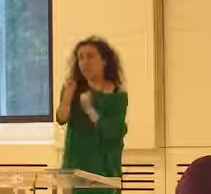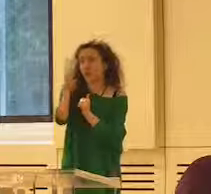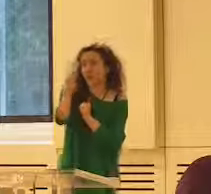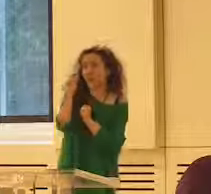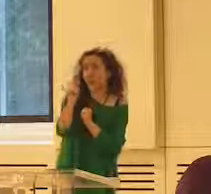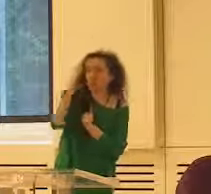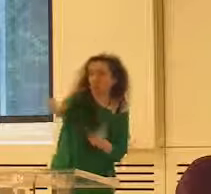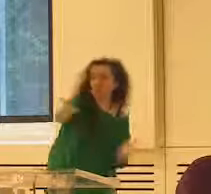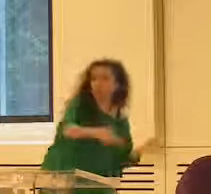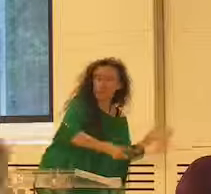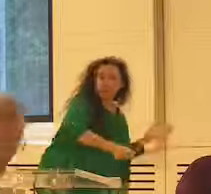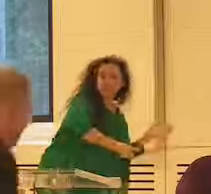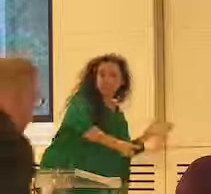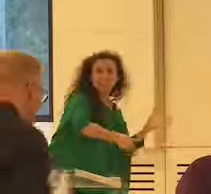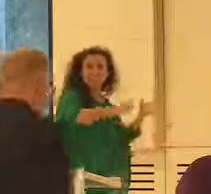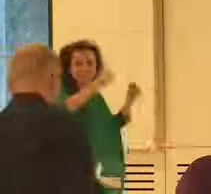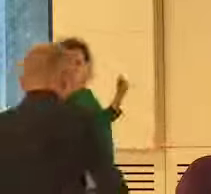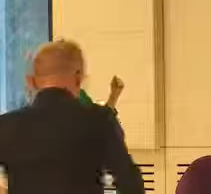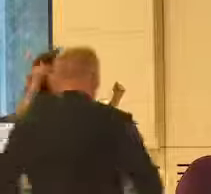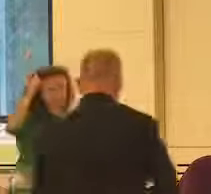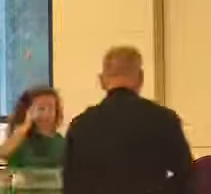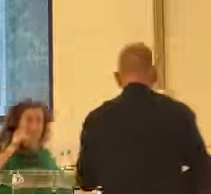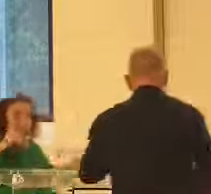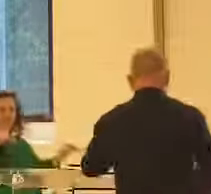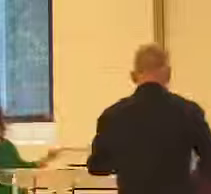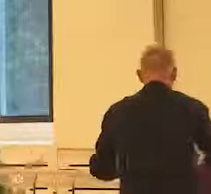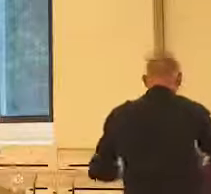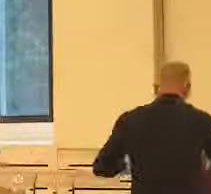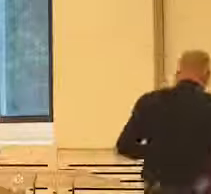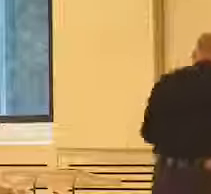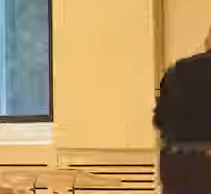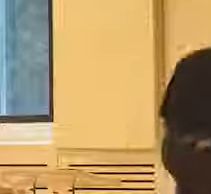as each other. Now, James.